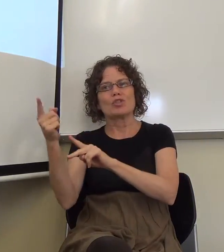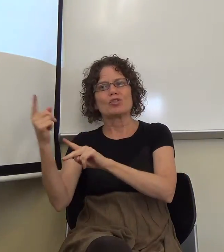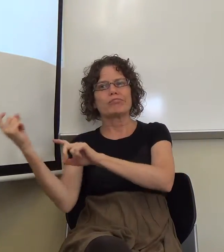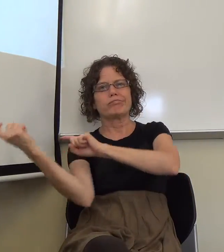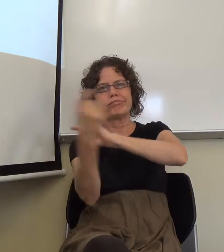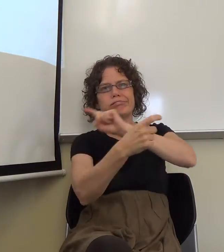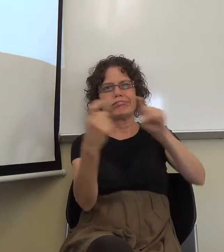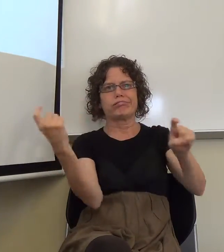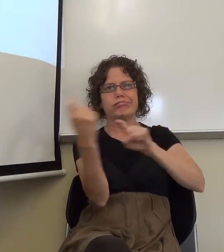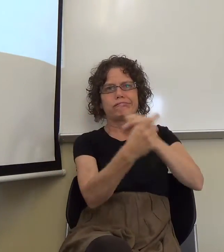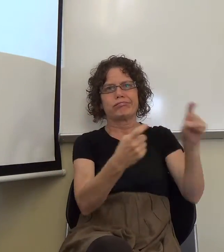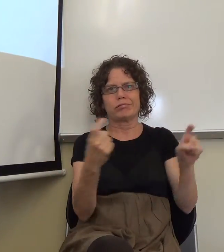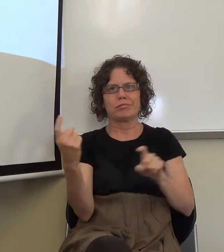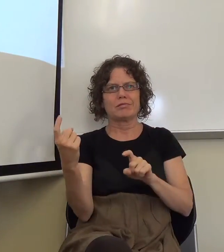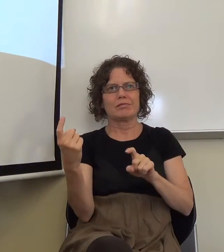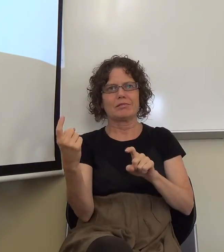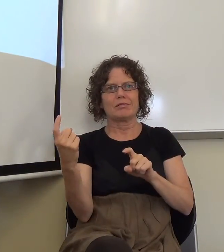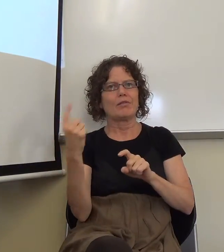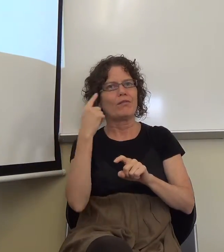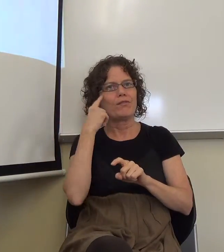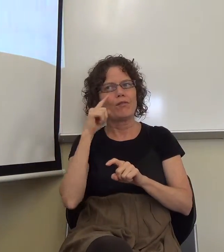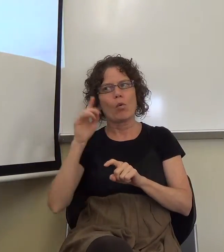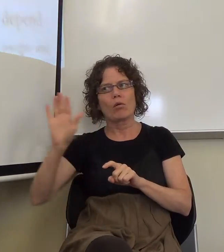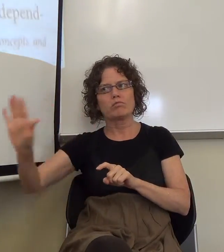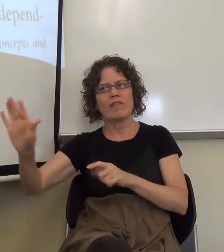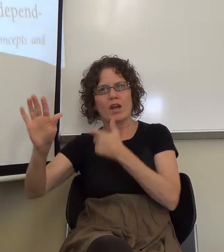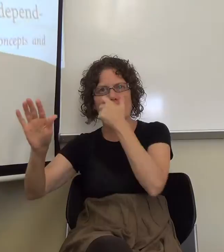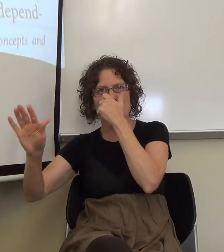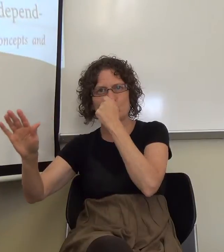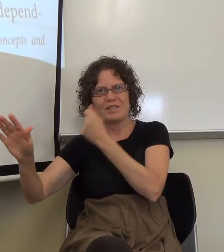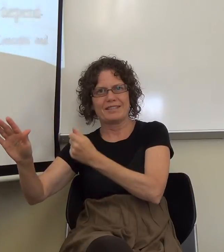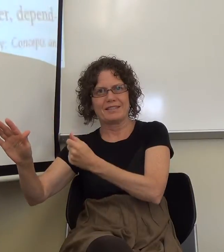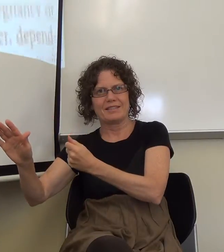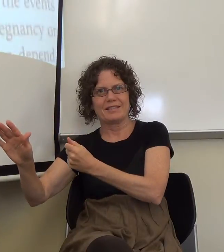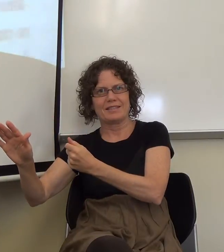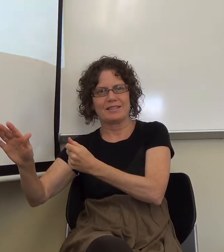incident of this is skyrocketing. Okay. Okay,